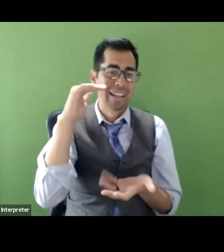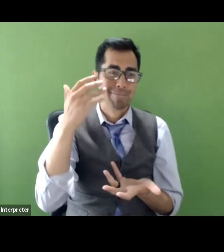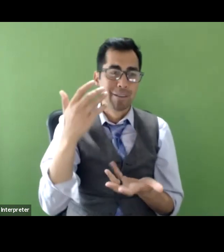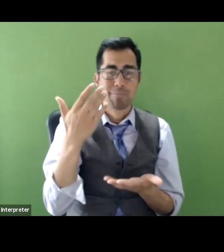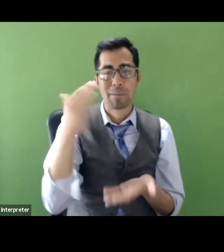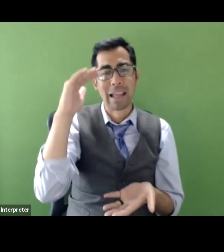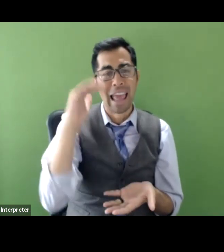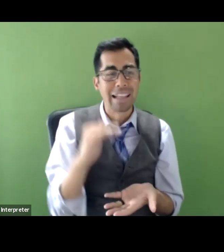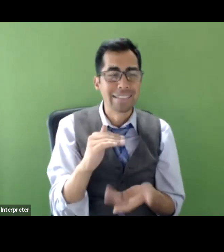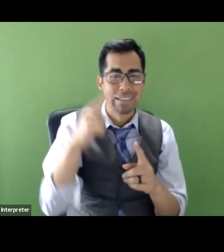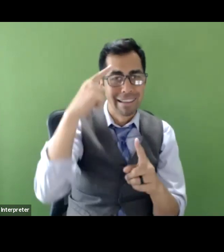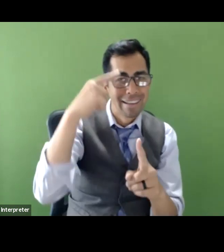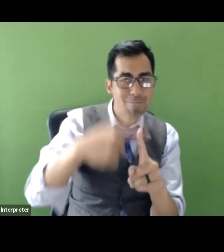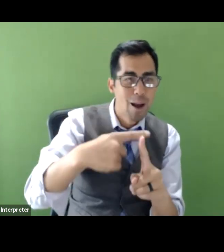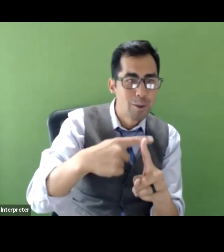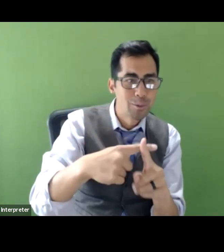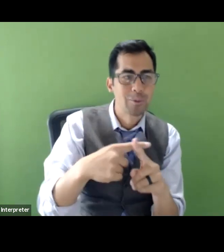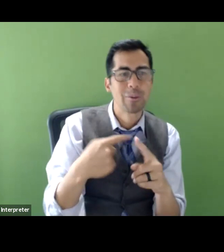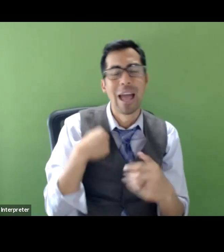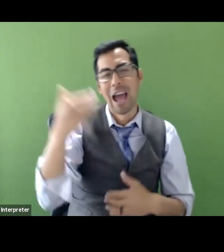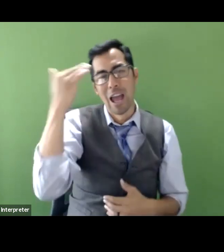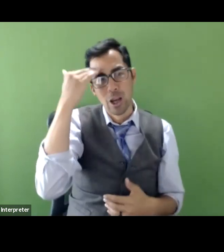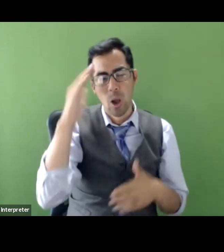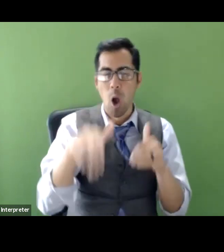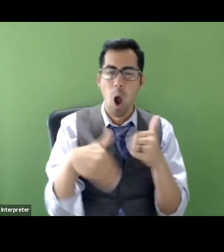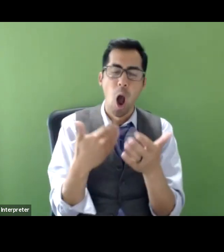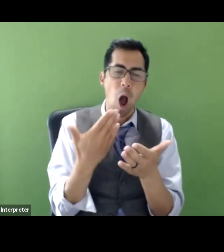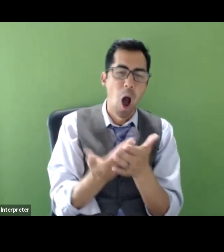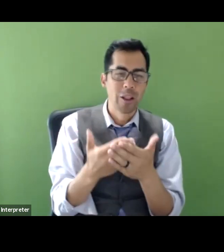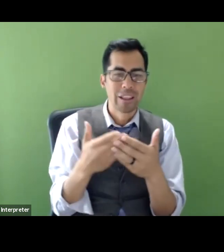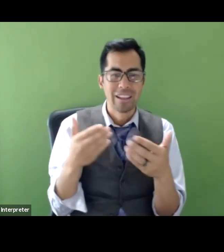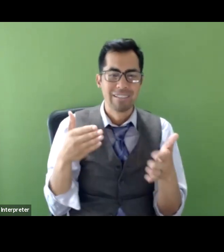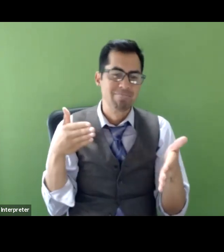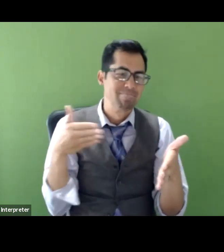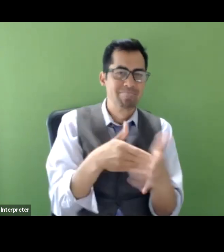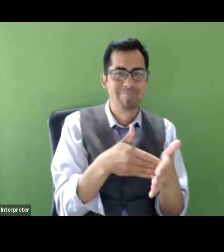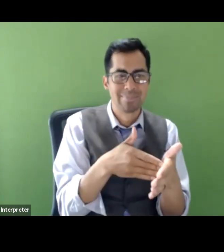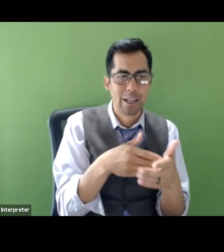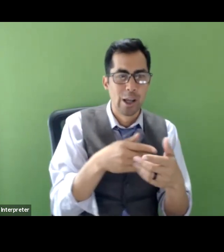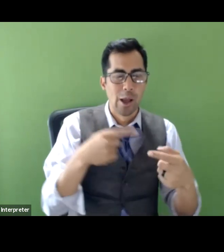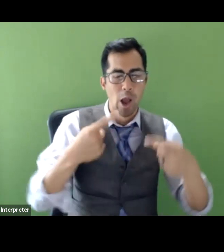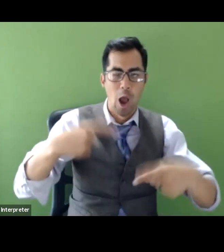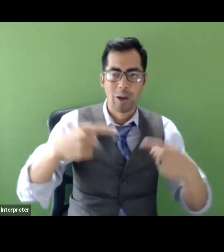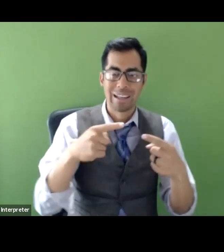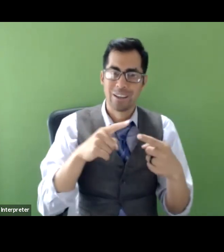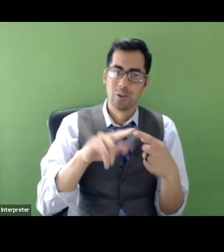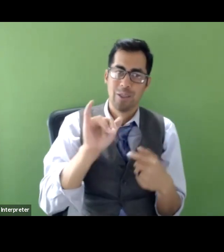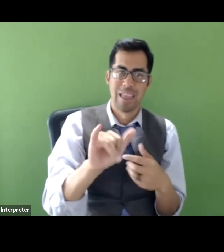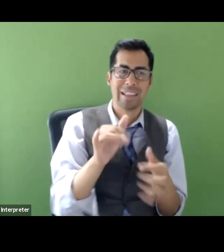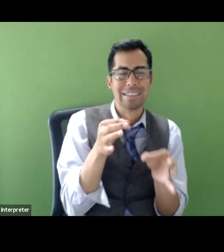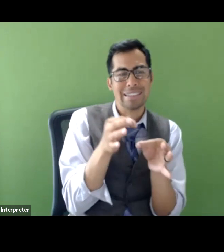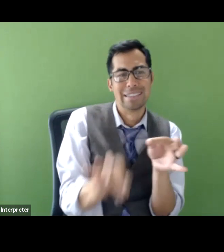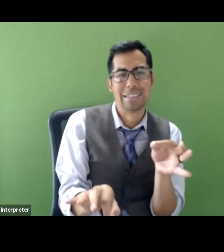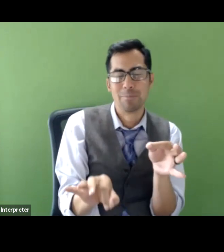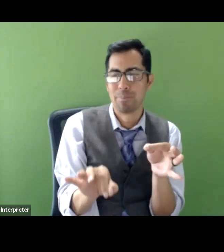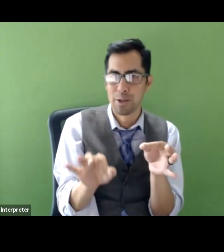then. And I now know all the counter arguments to that simplistic sentiment. We better